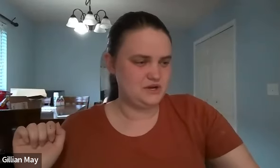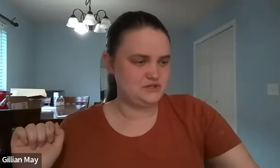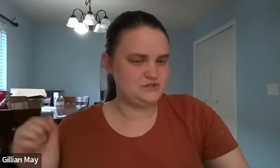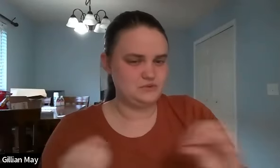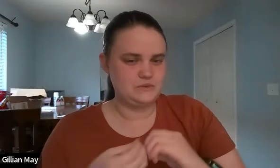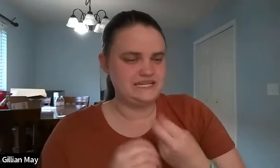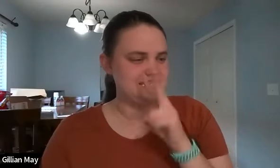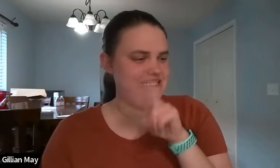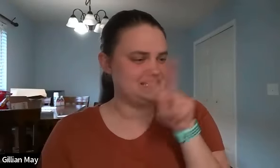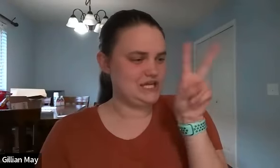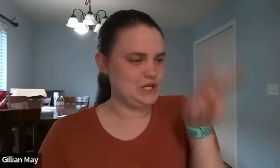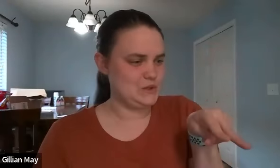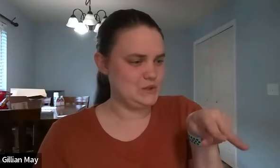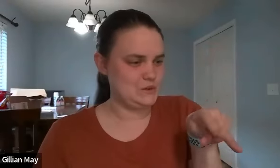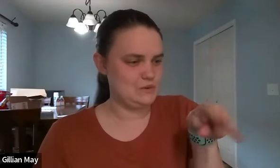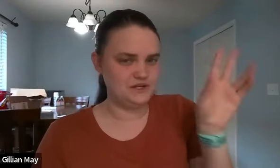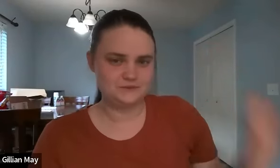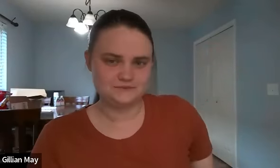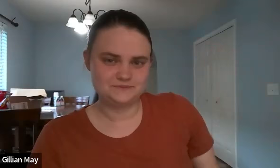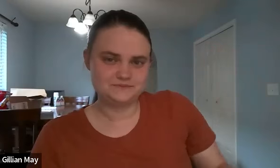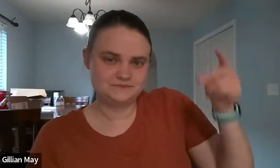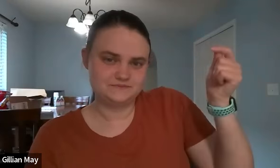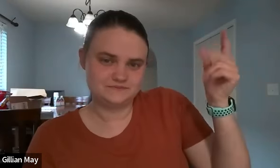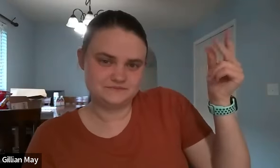Number 22.